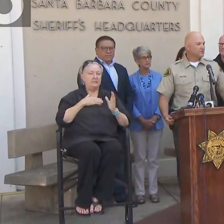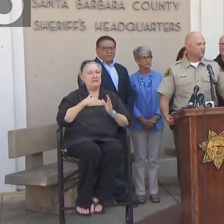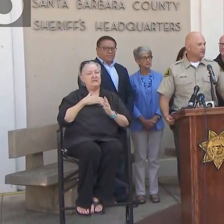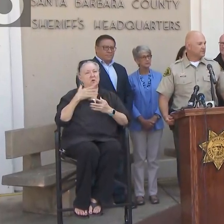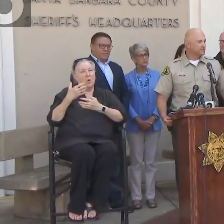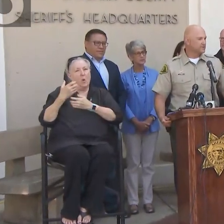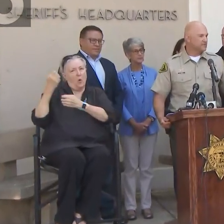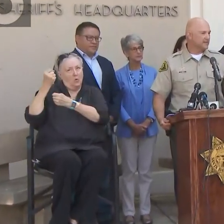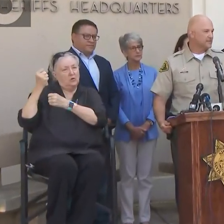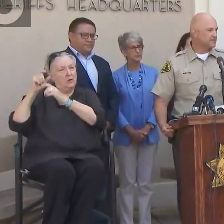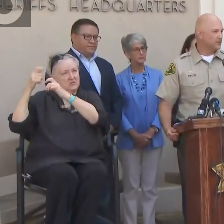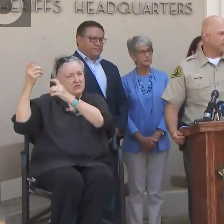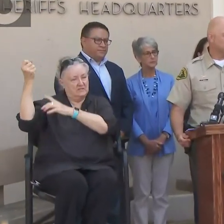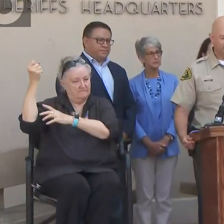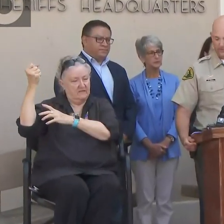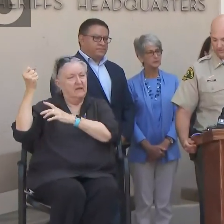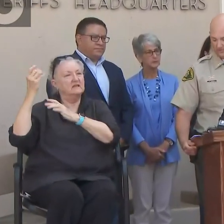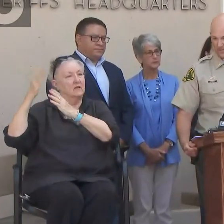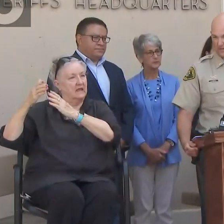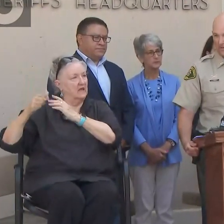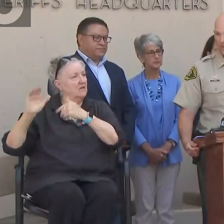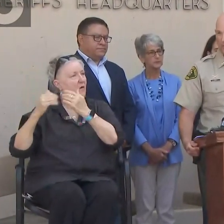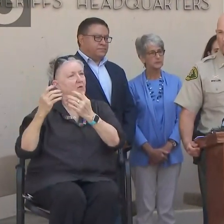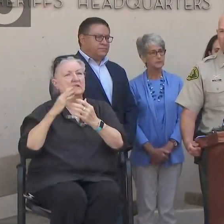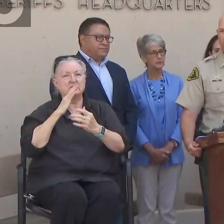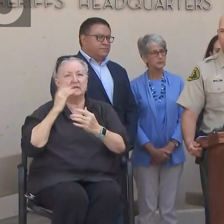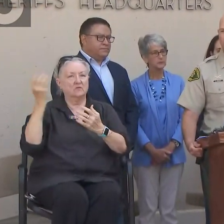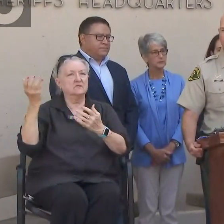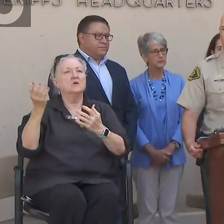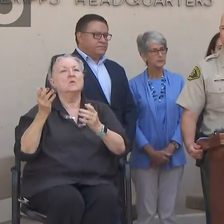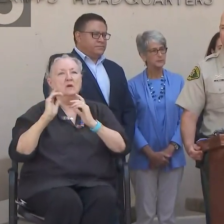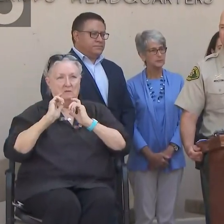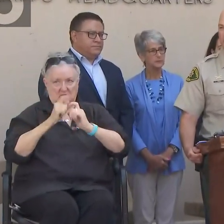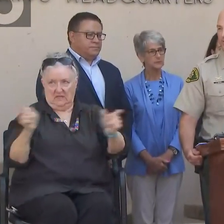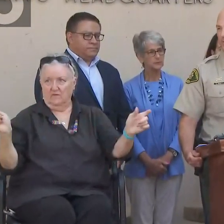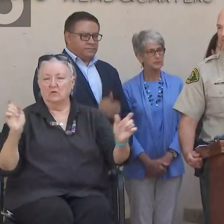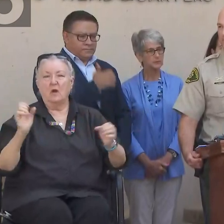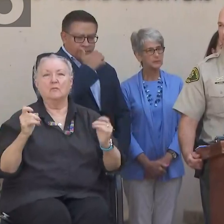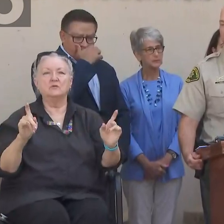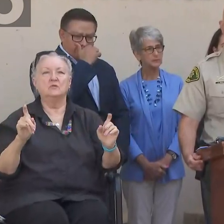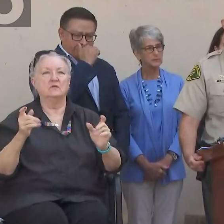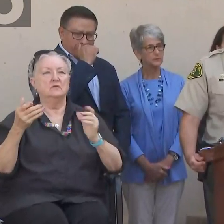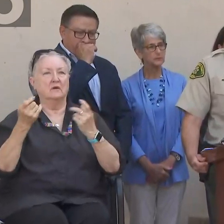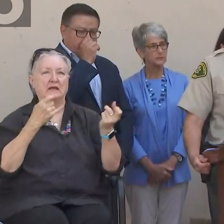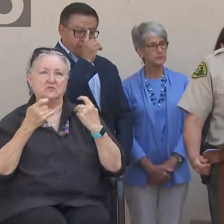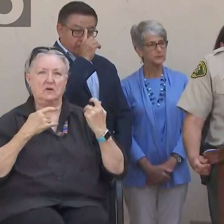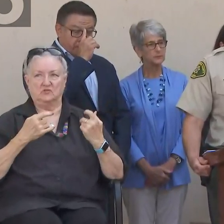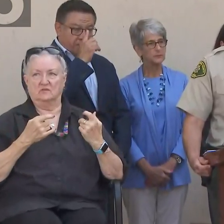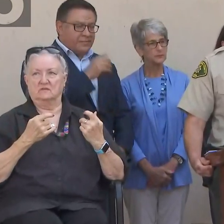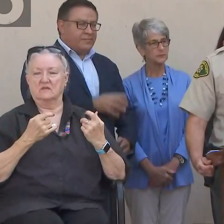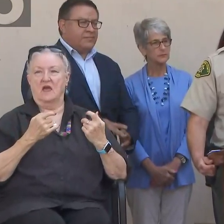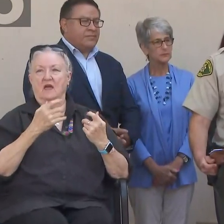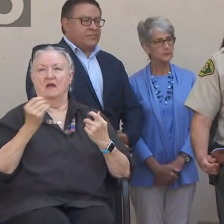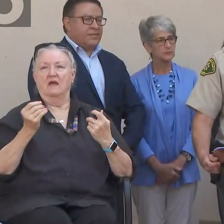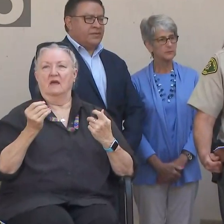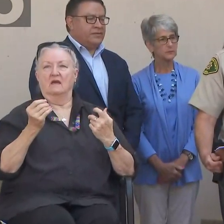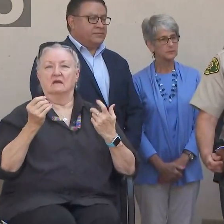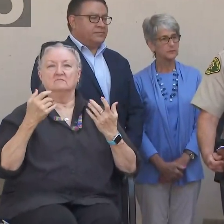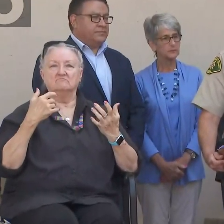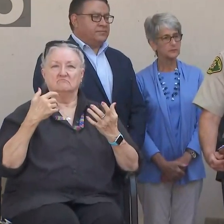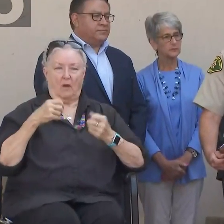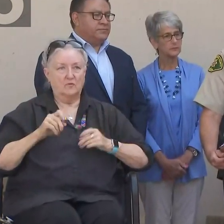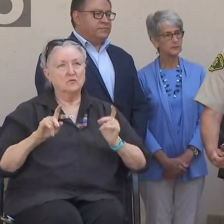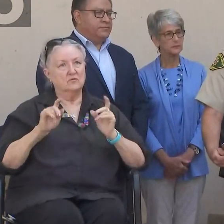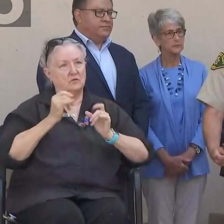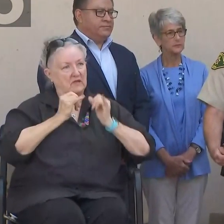all of our speakers' statements, that would be helpful. We will give you an opportunity to ask those questions, as well as have an opportunity